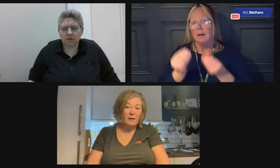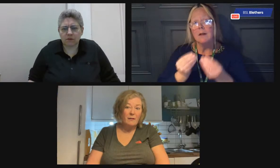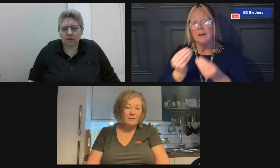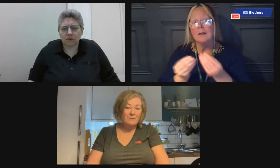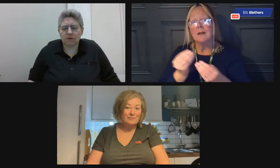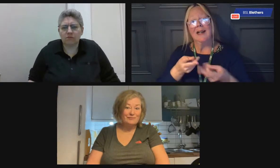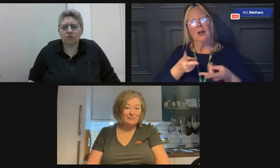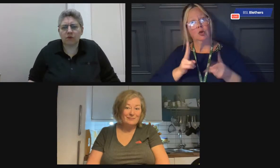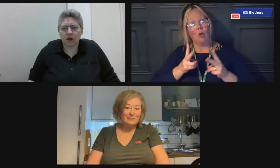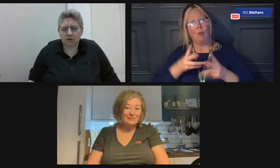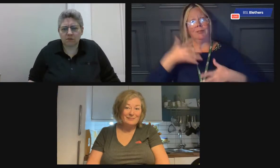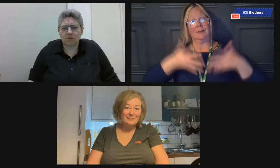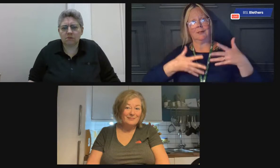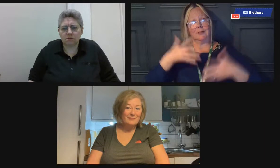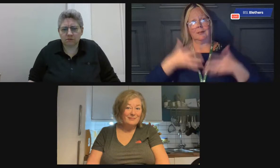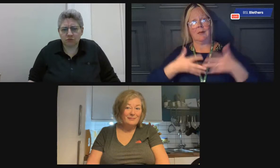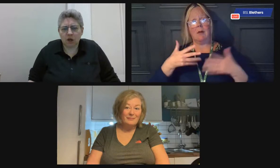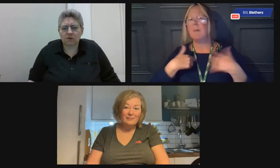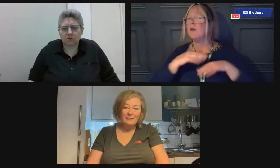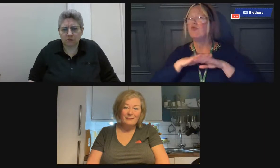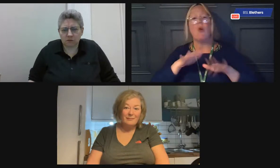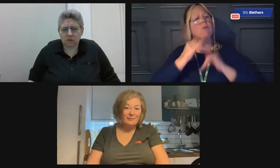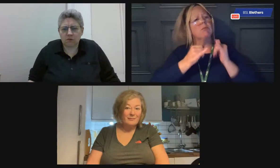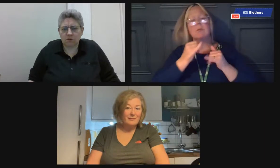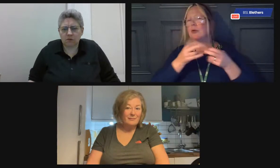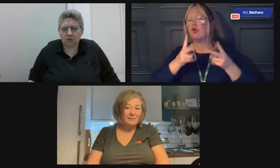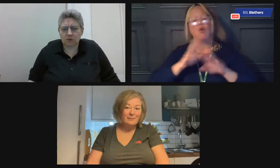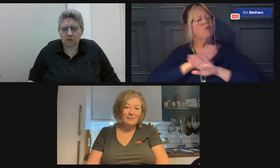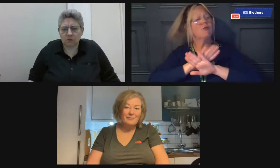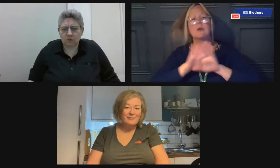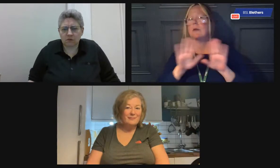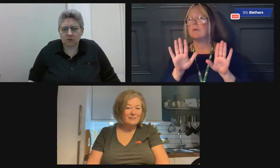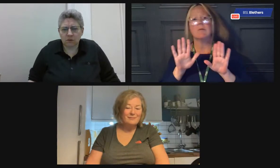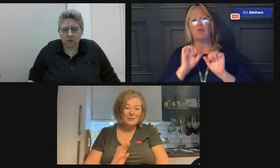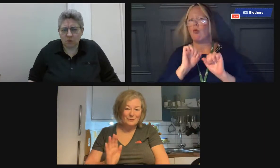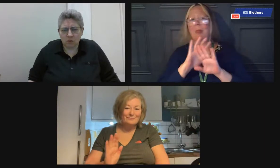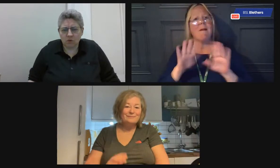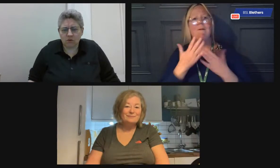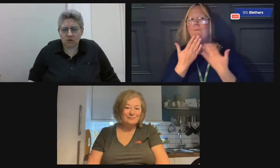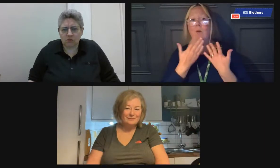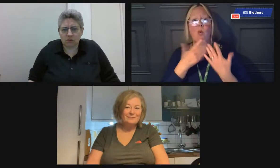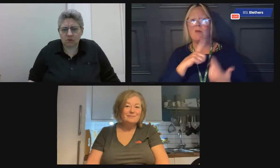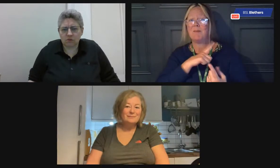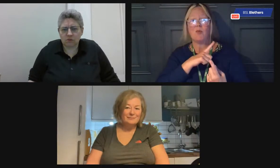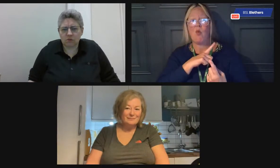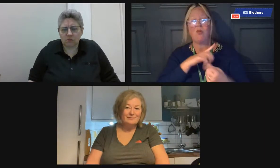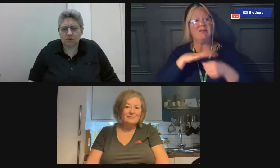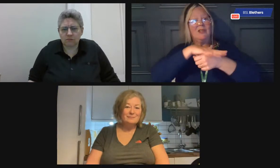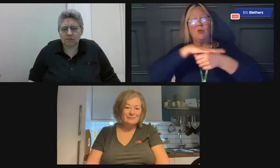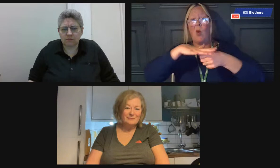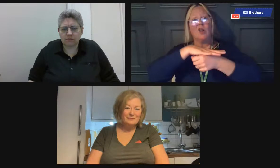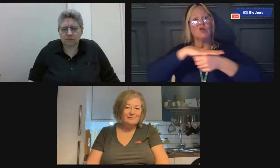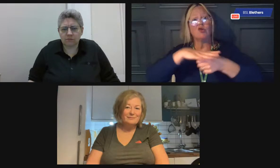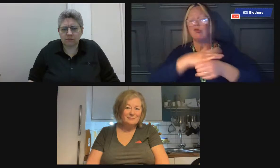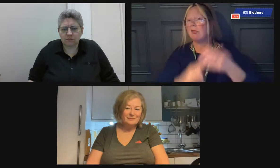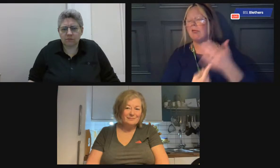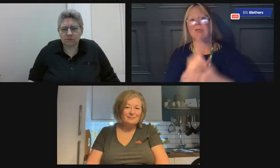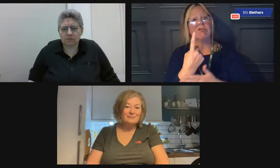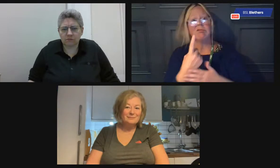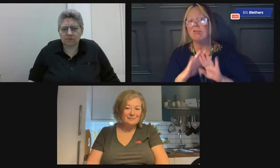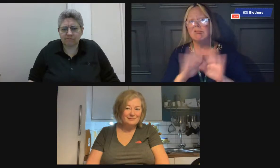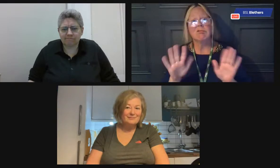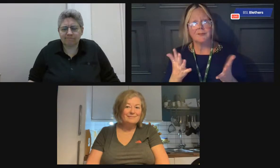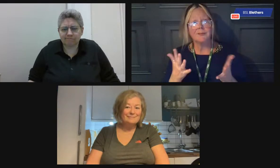drink, but you must take little drinks. And the interpreter was, and I don't mean to